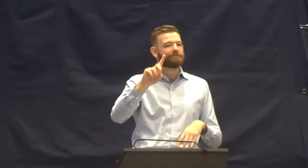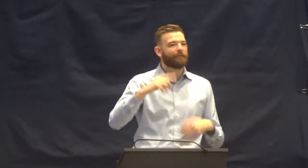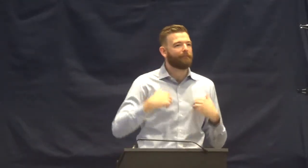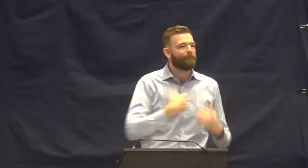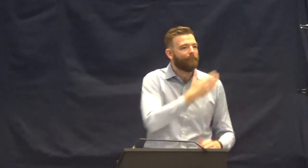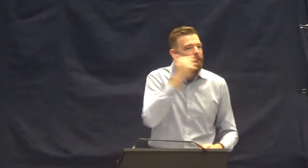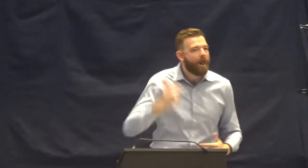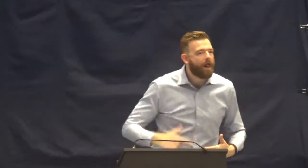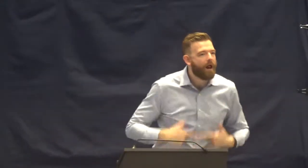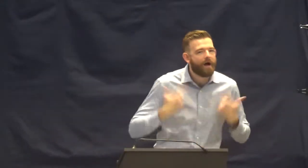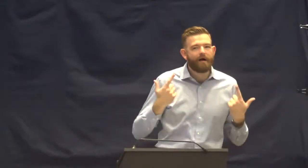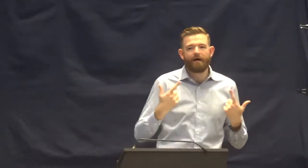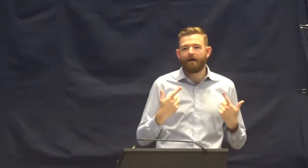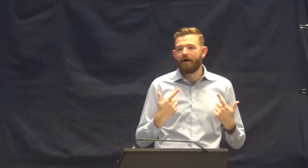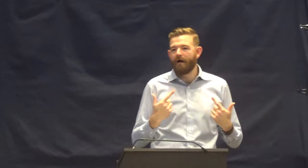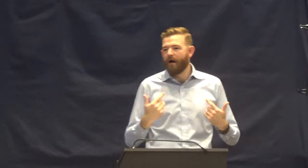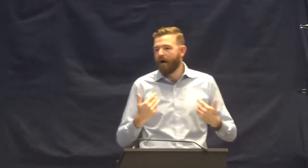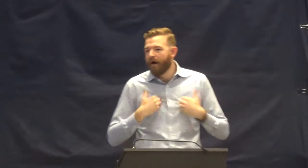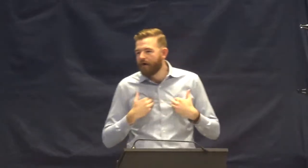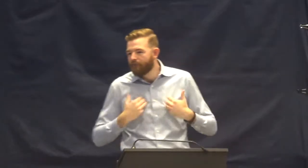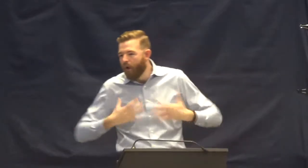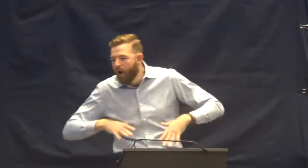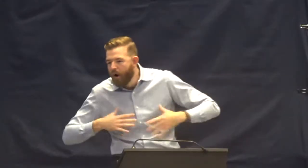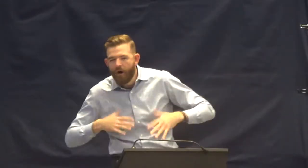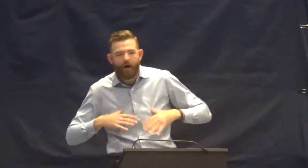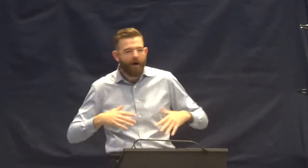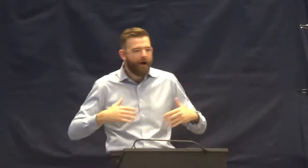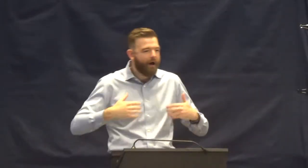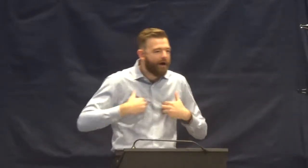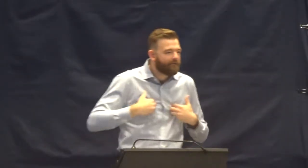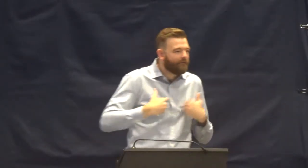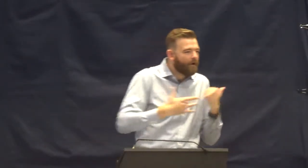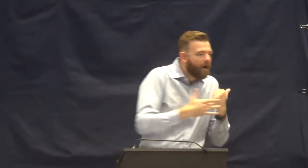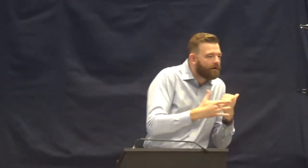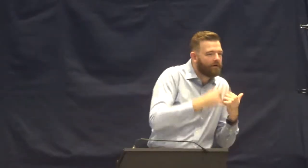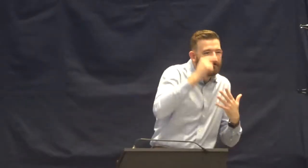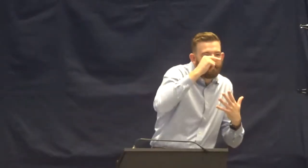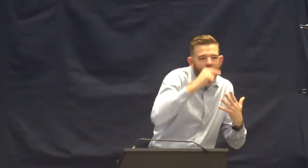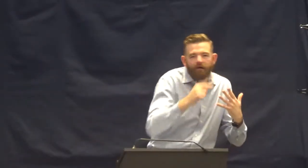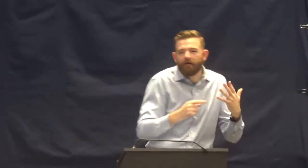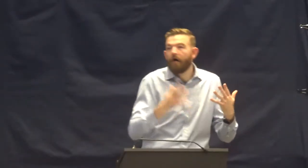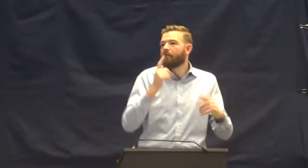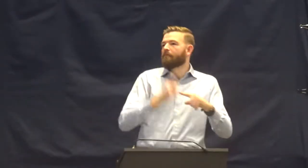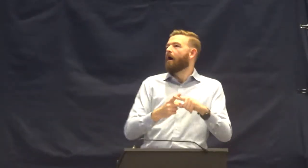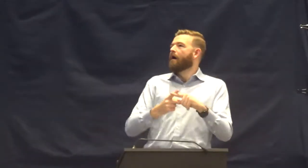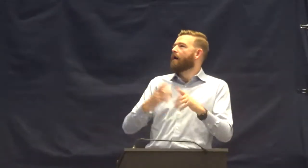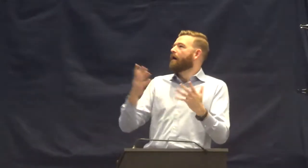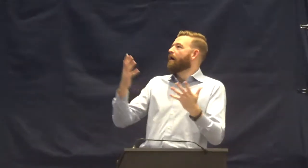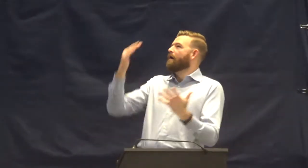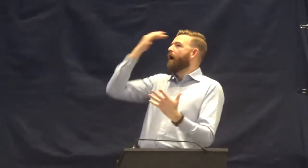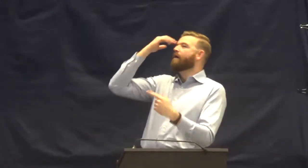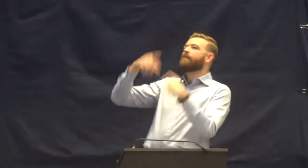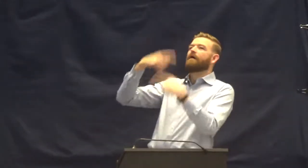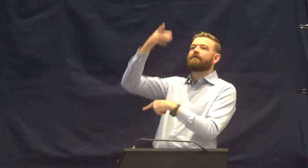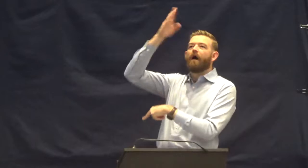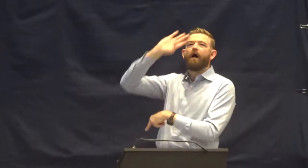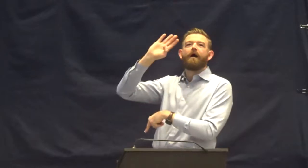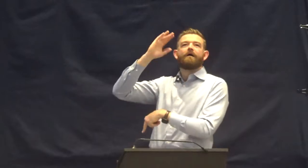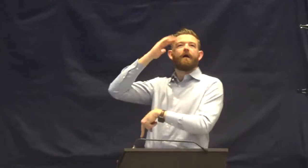that they could become more civilized. They could have textiles, they could have technology, and they could know